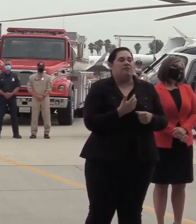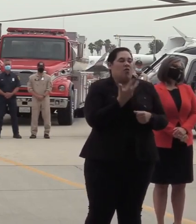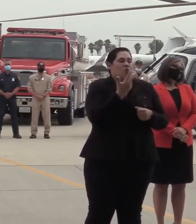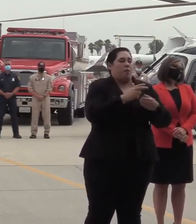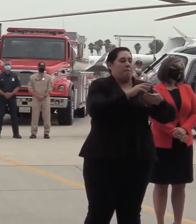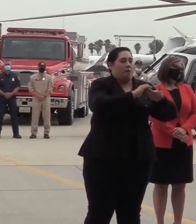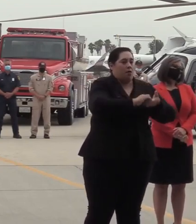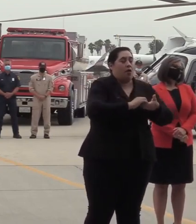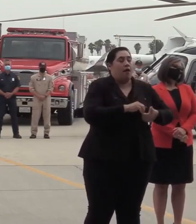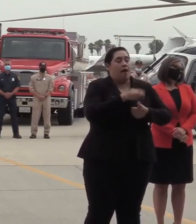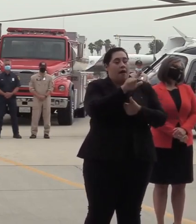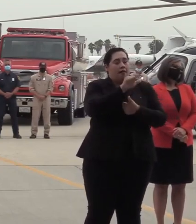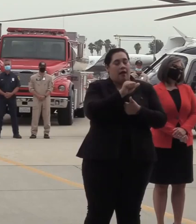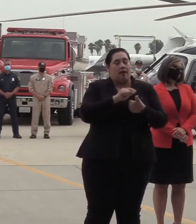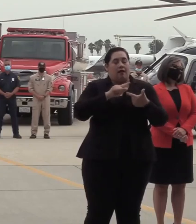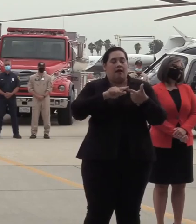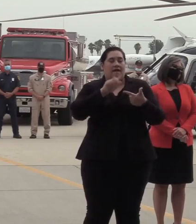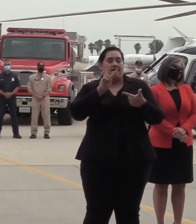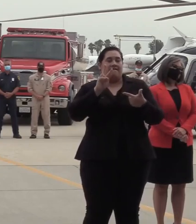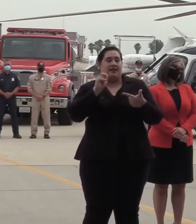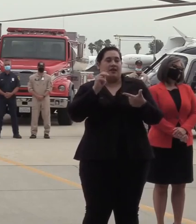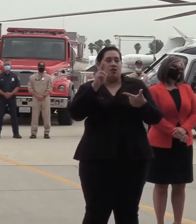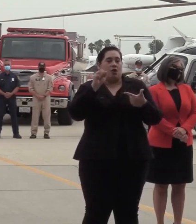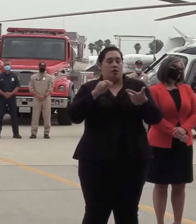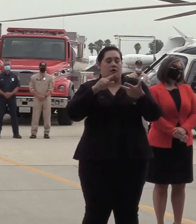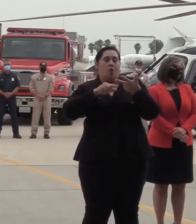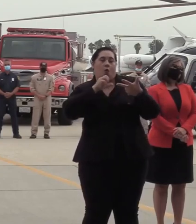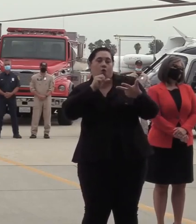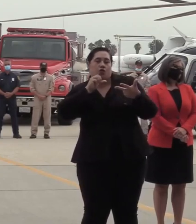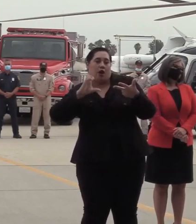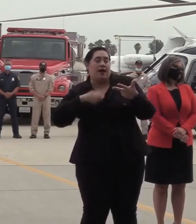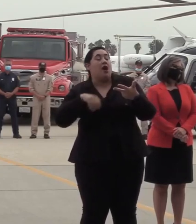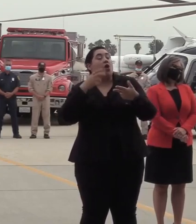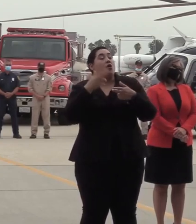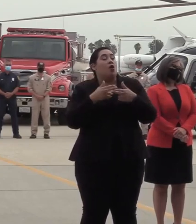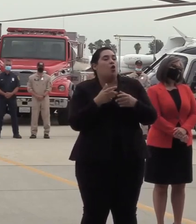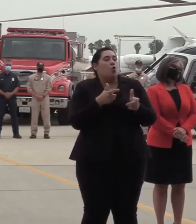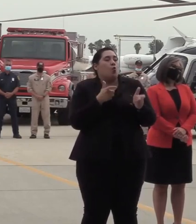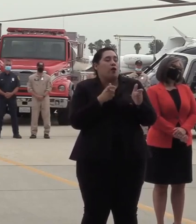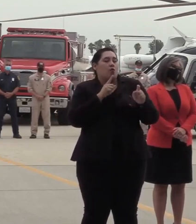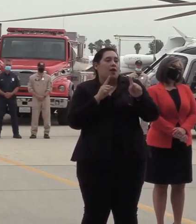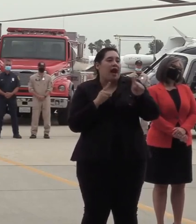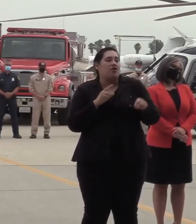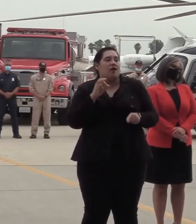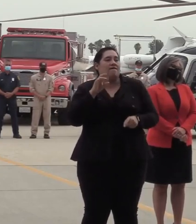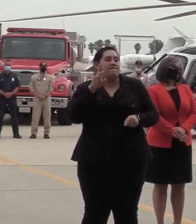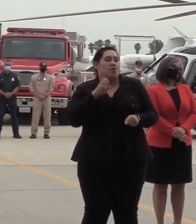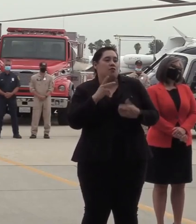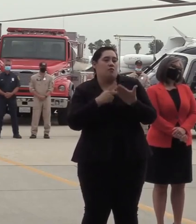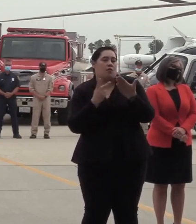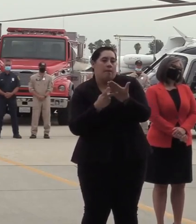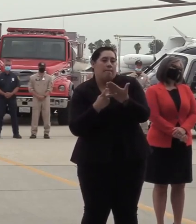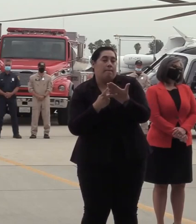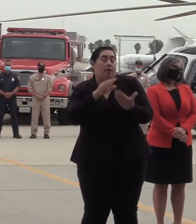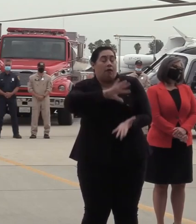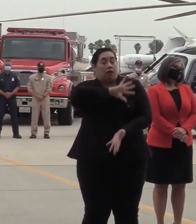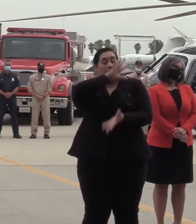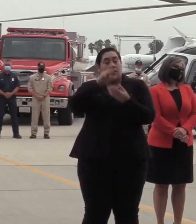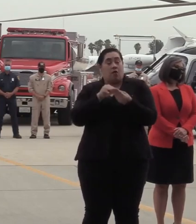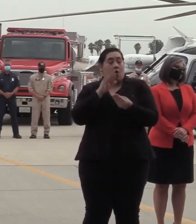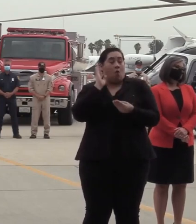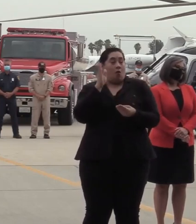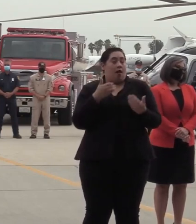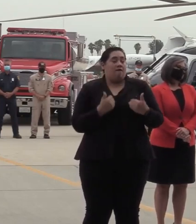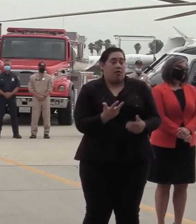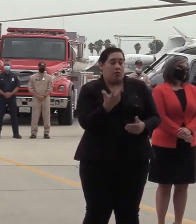counties, that's LA, Ventura, and Orange counties. This partnership is called the Quick Reaction Force Program. In total, there